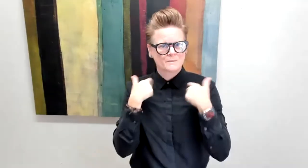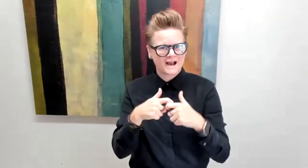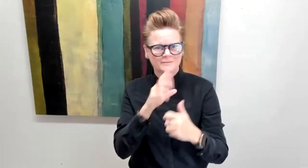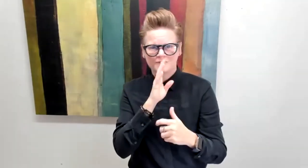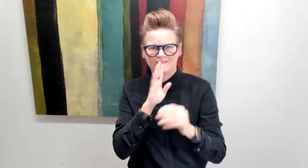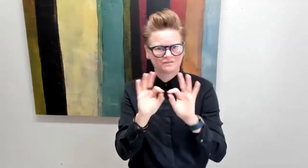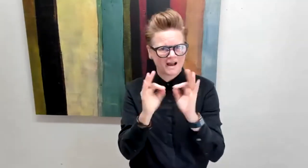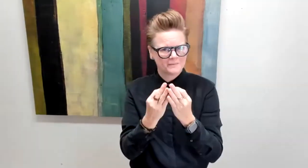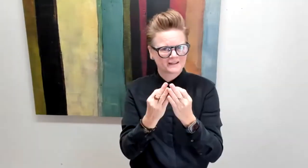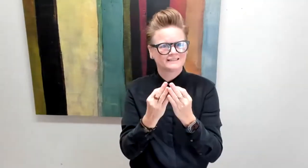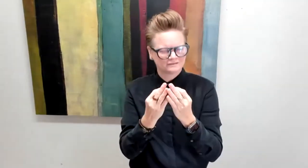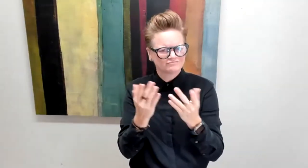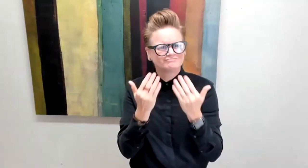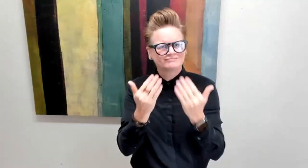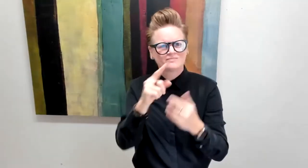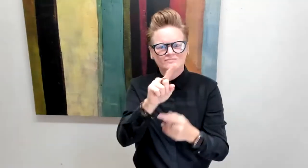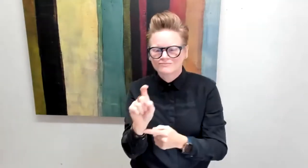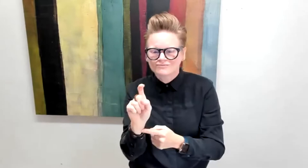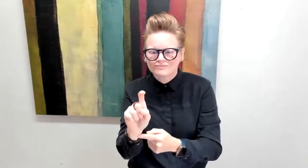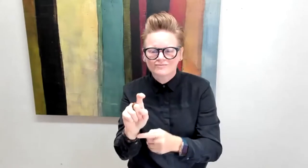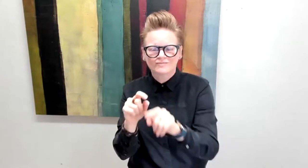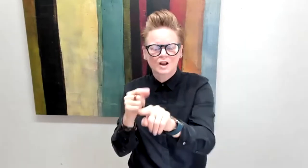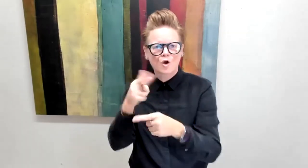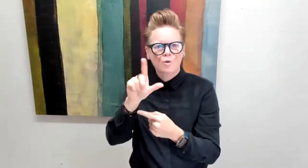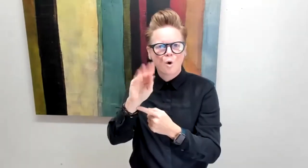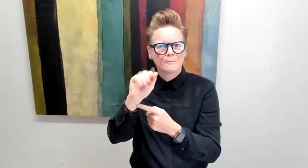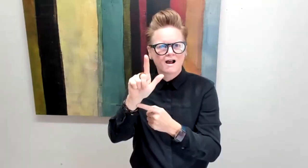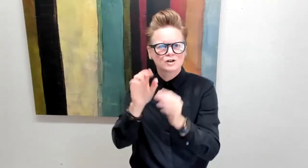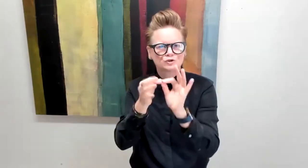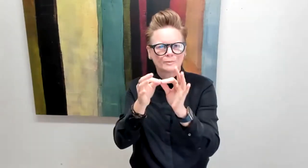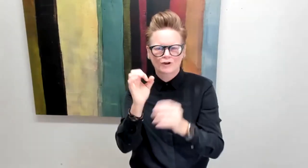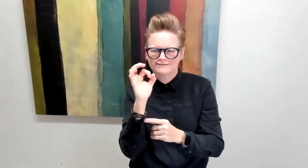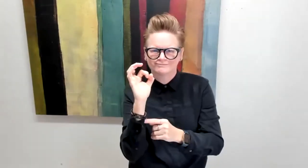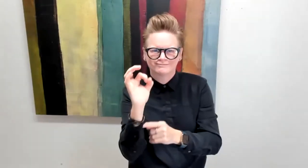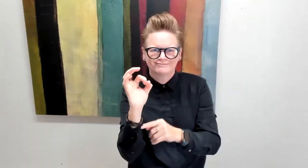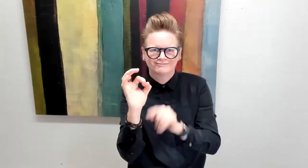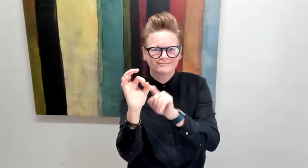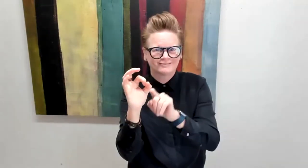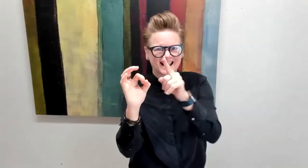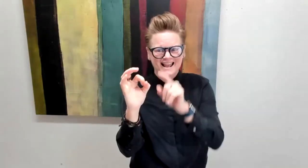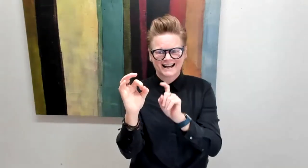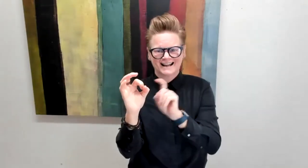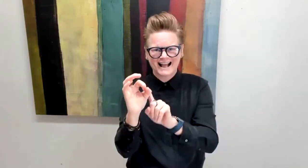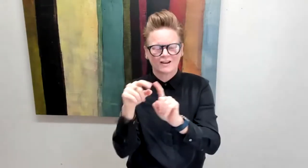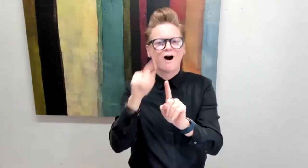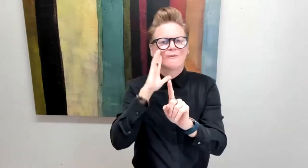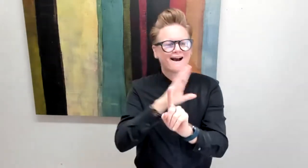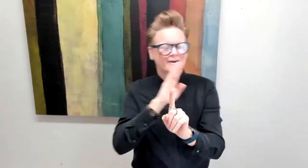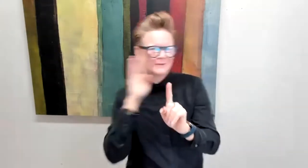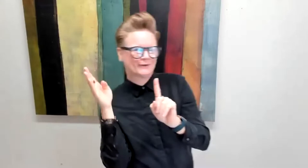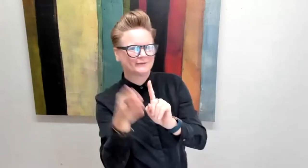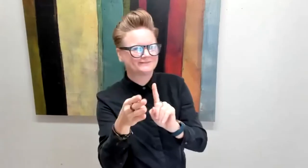in English and in Spanish. So I just want to make everybody aware, if you're a Spanish speaking family, you can click on global interpreting, that